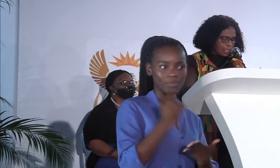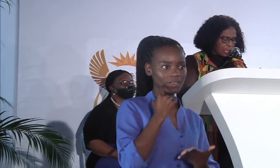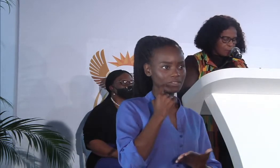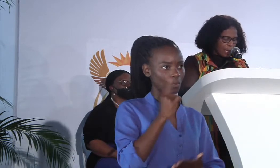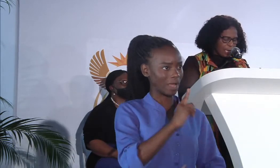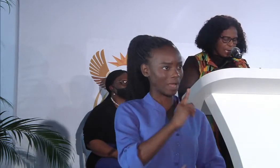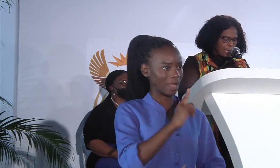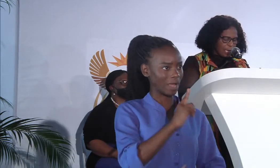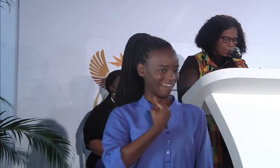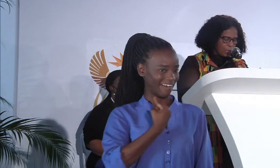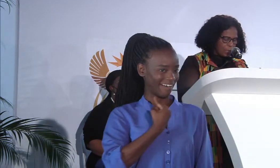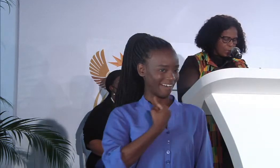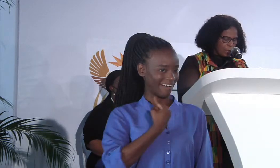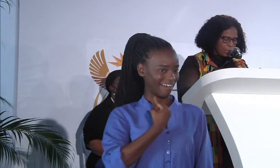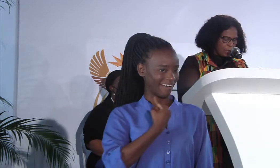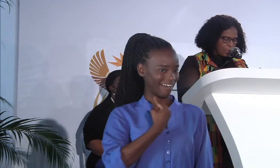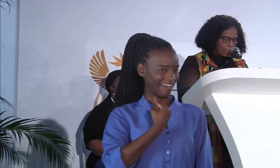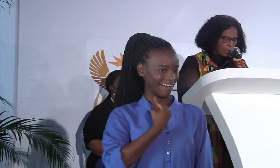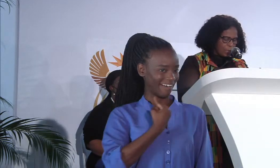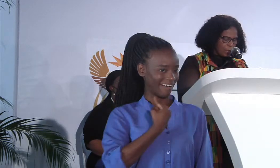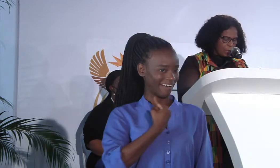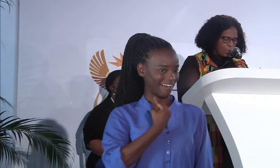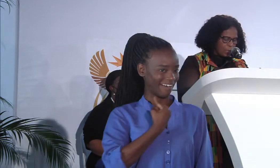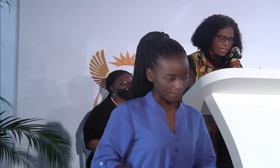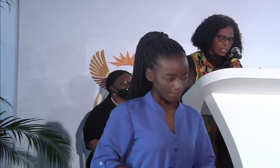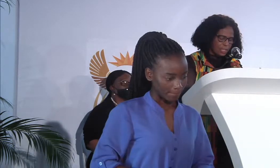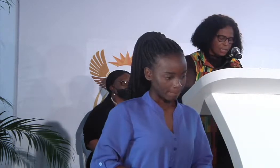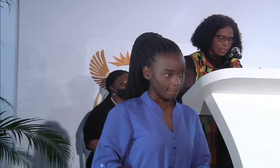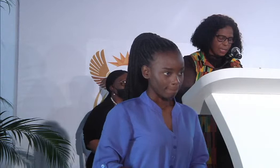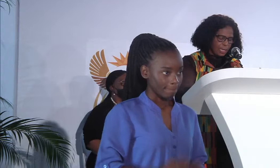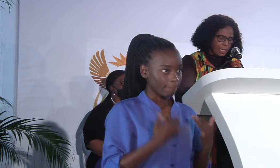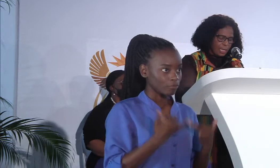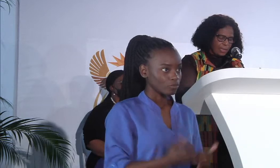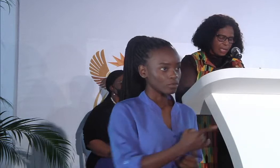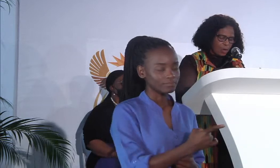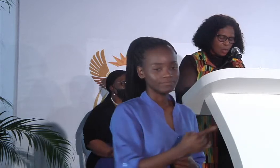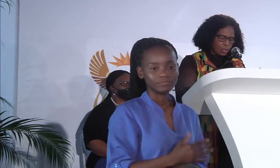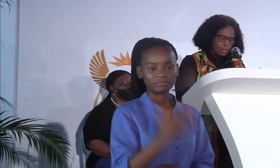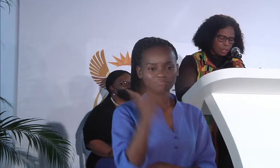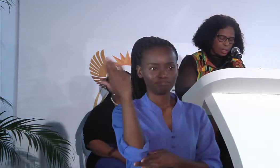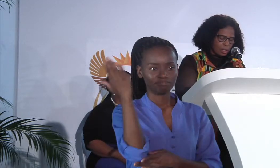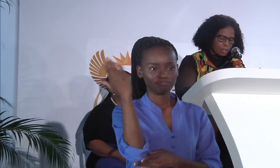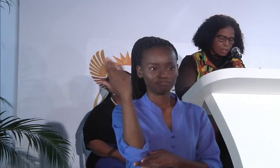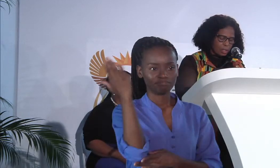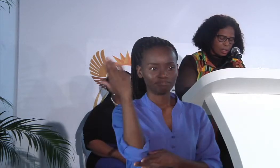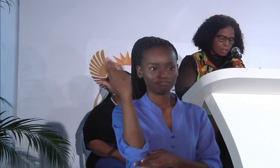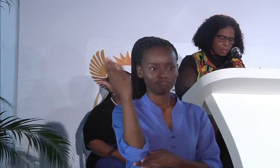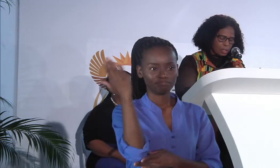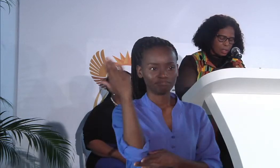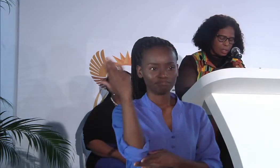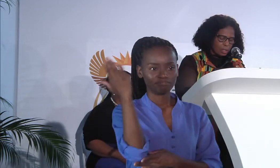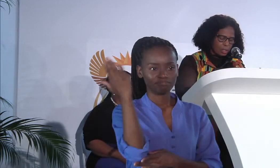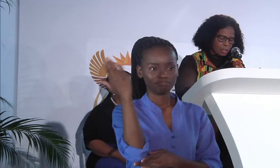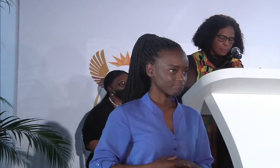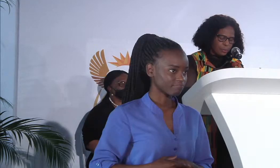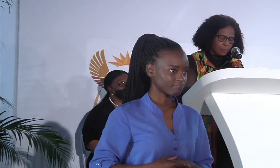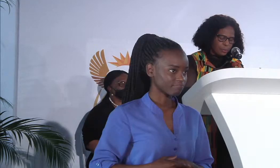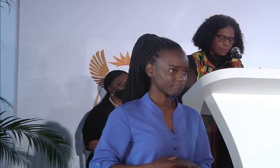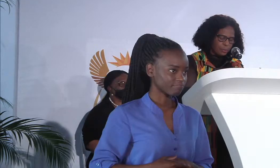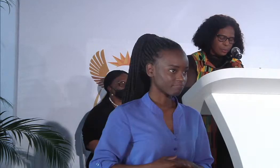and gentlemen, as we have noted from the presentations, the launch of